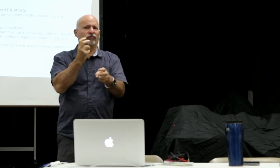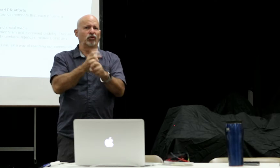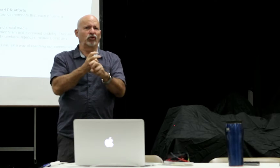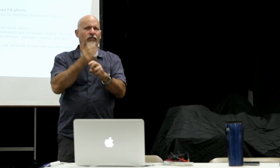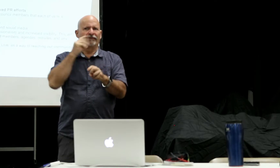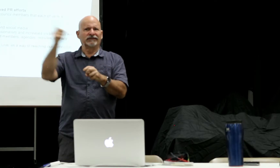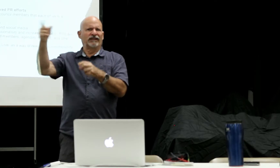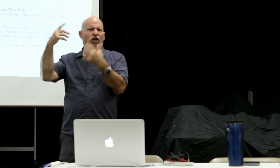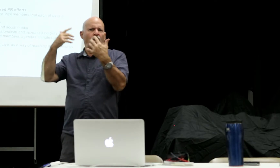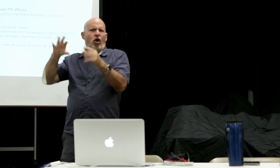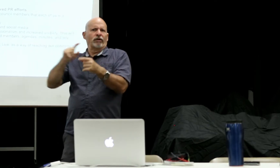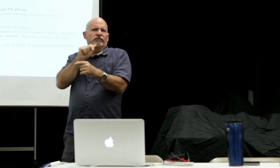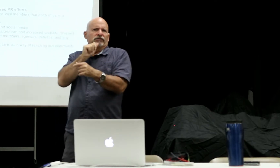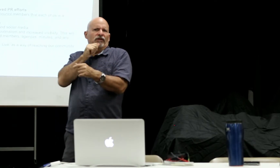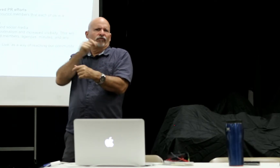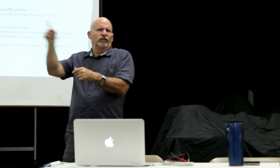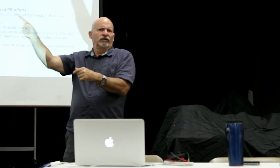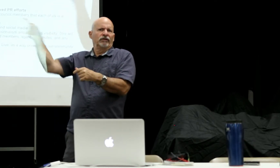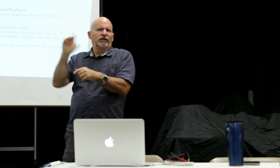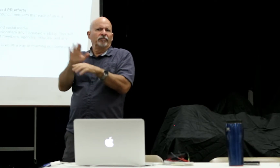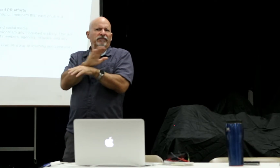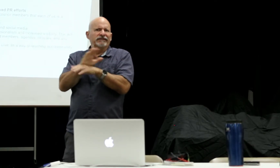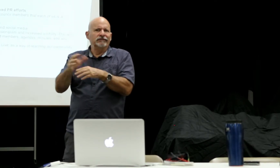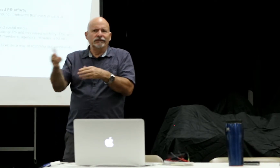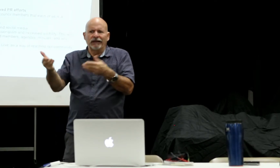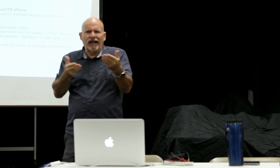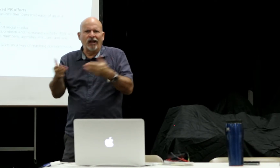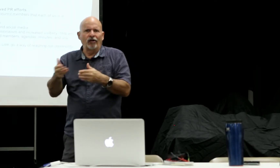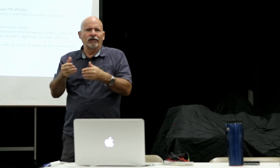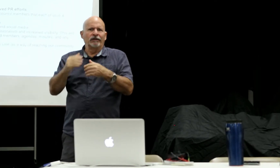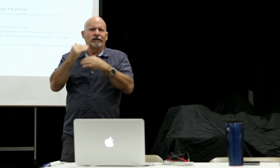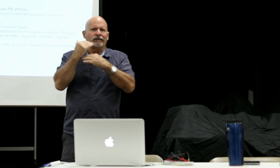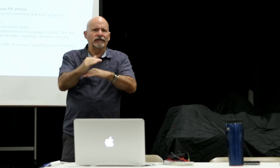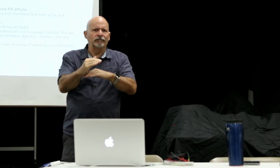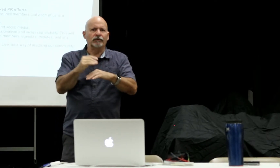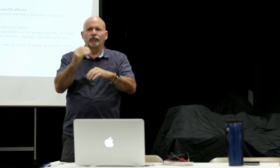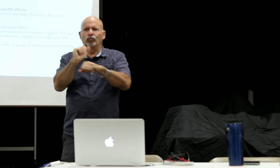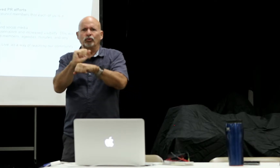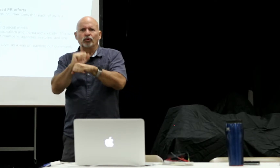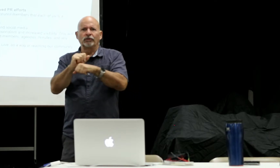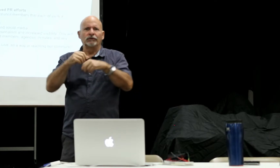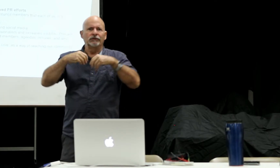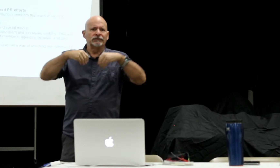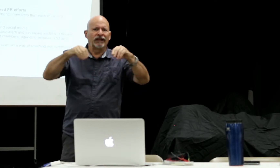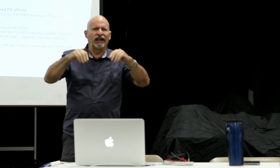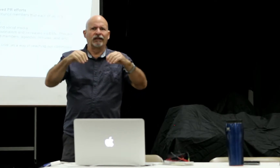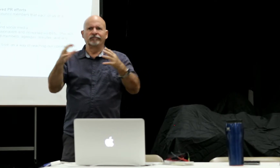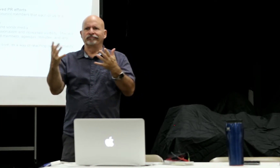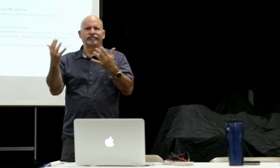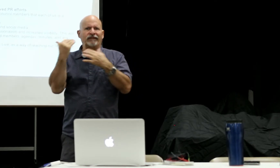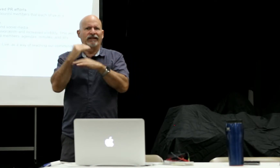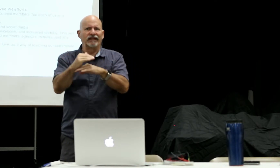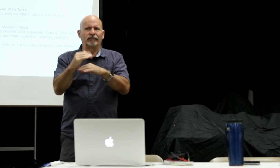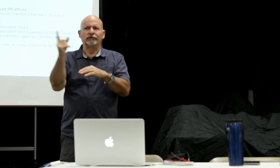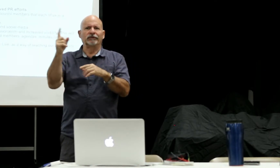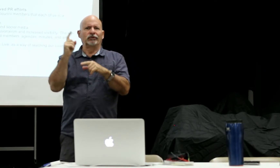said, it's harder to also get donations because businesses are also impacted by the economy and the work